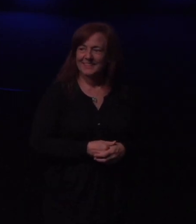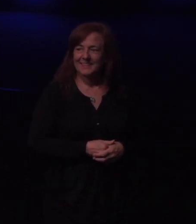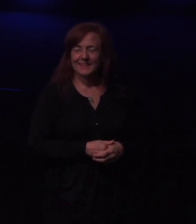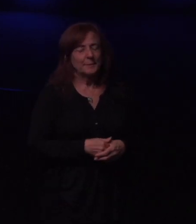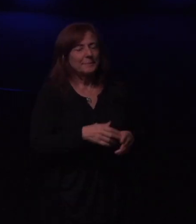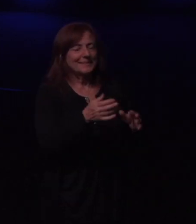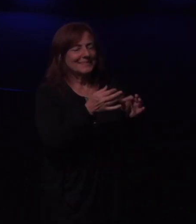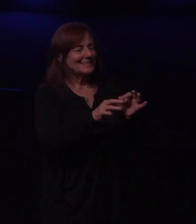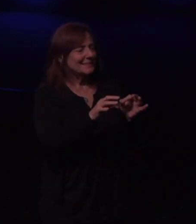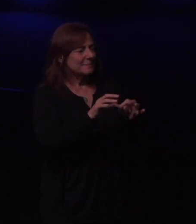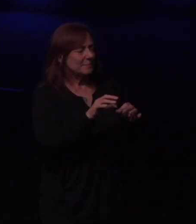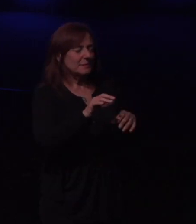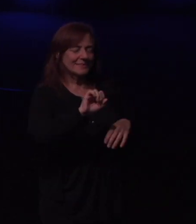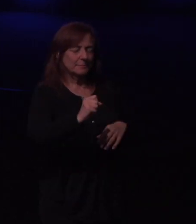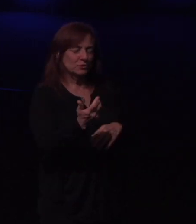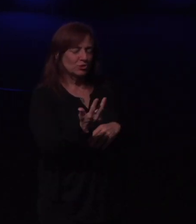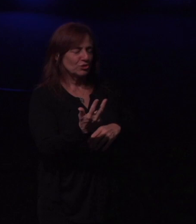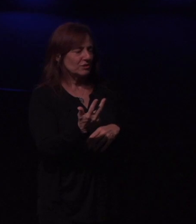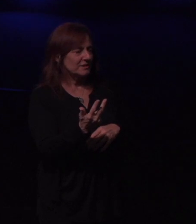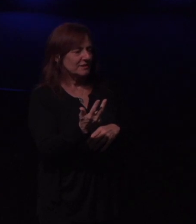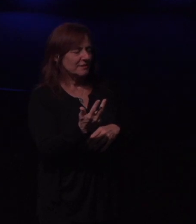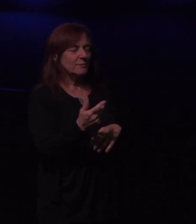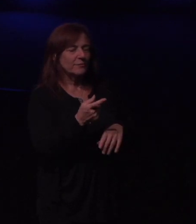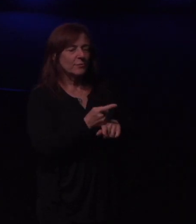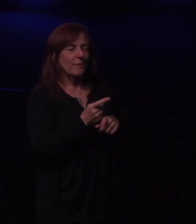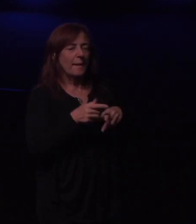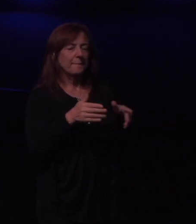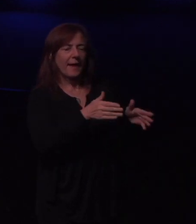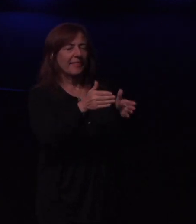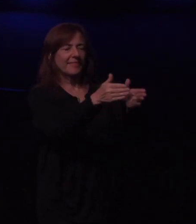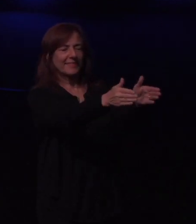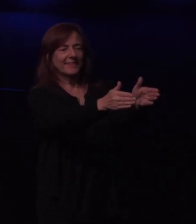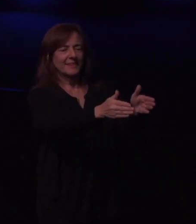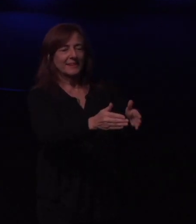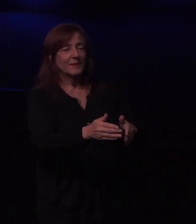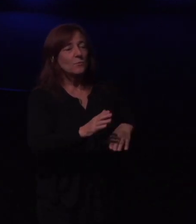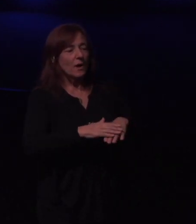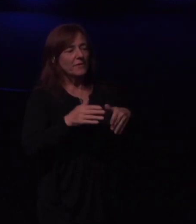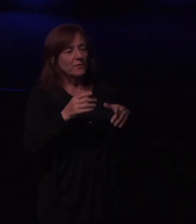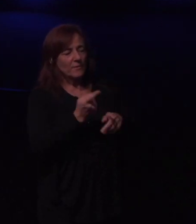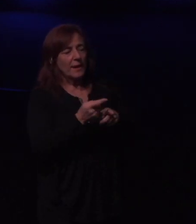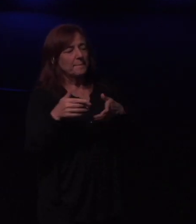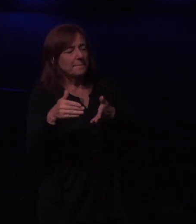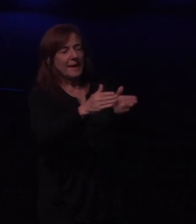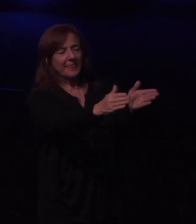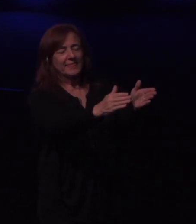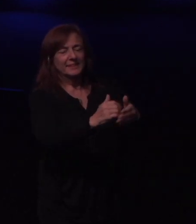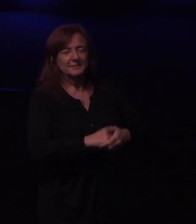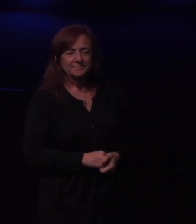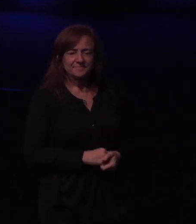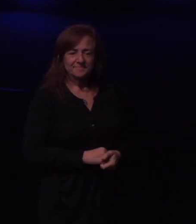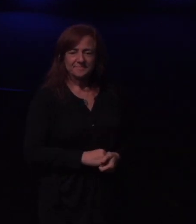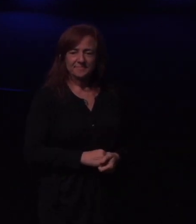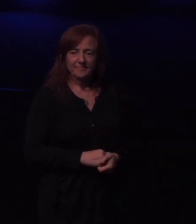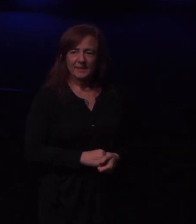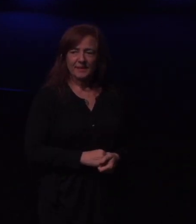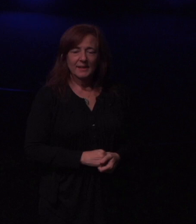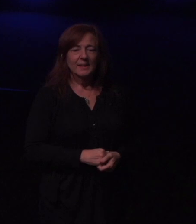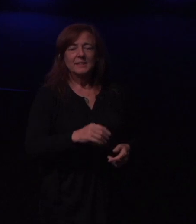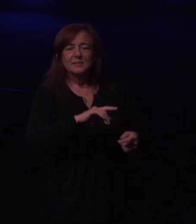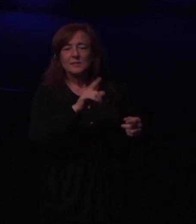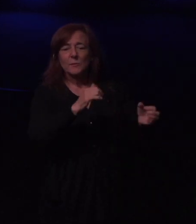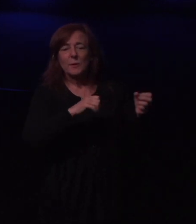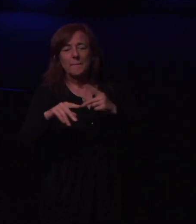But simple church, we're on the right path. We are. We really, really are. Zoe, can we go back